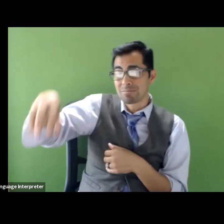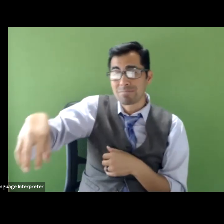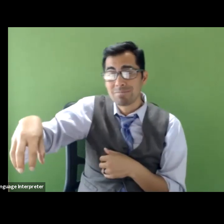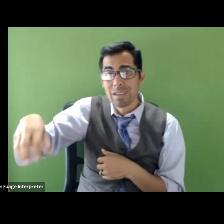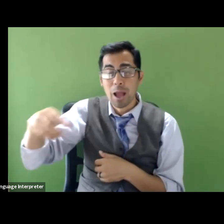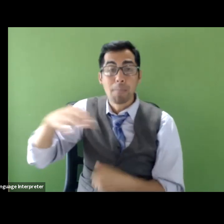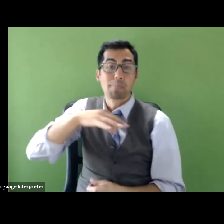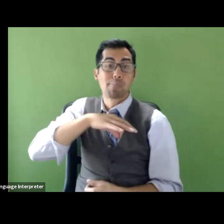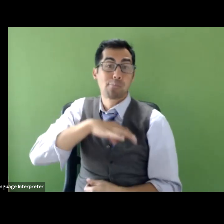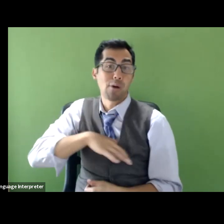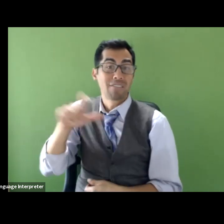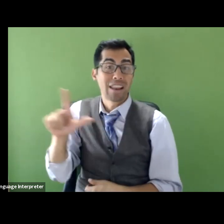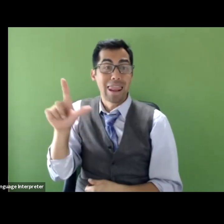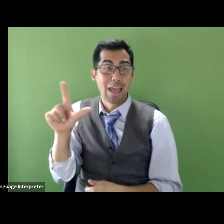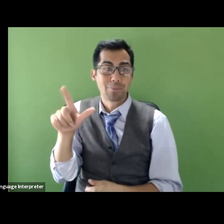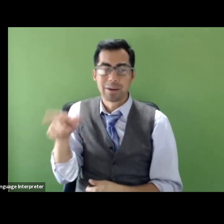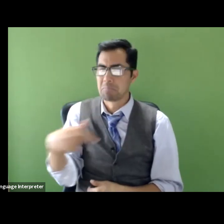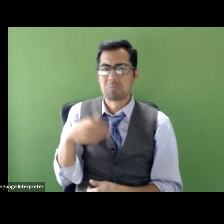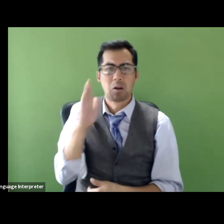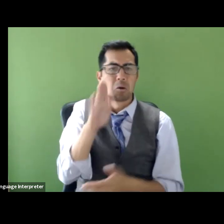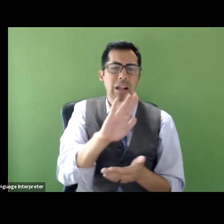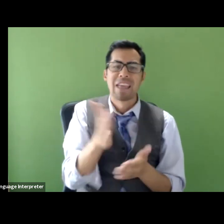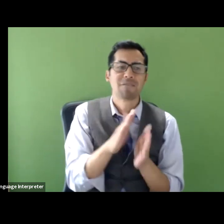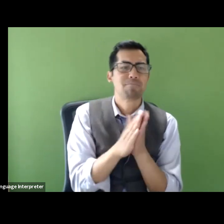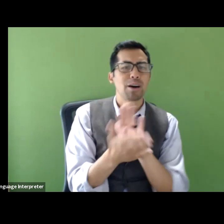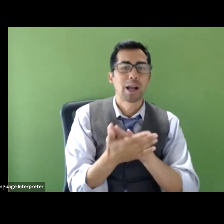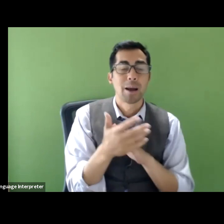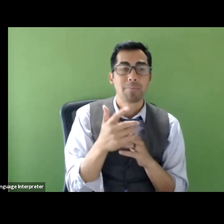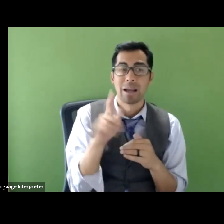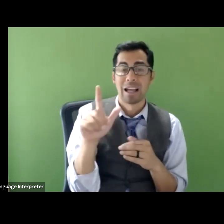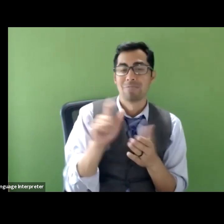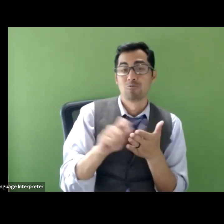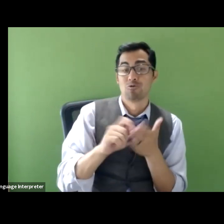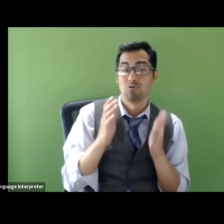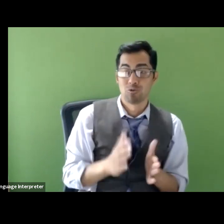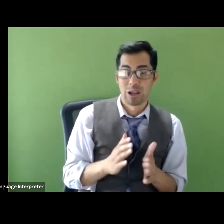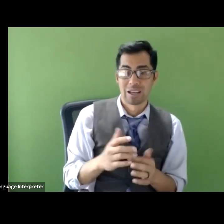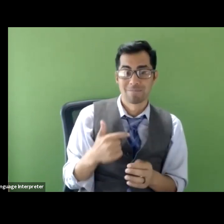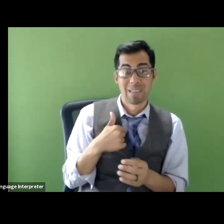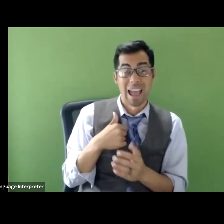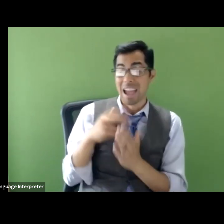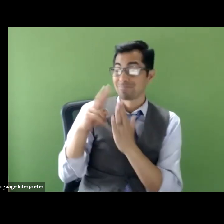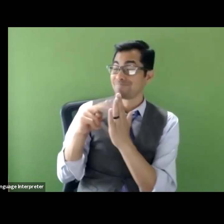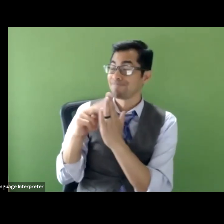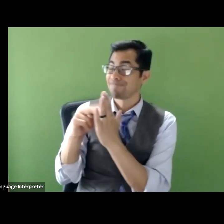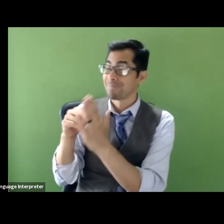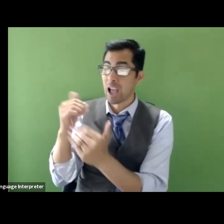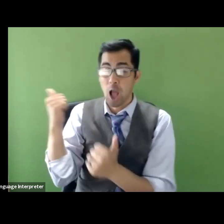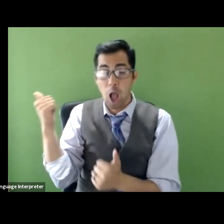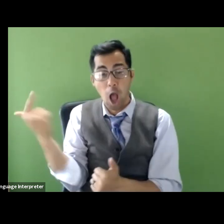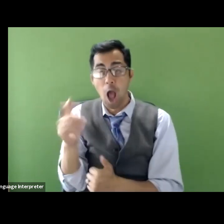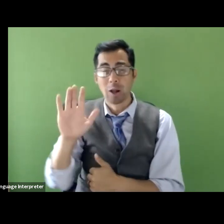have never become a writer. You see, I read Jaffer's entire inventory of Enid Blyton